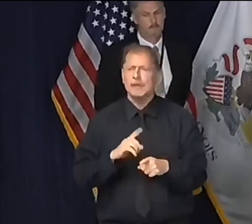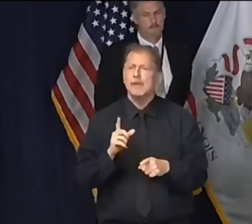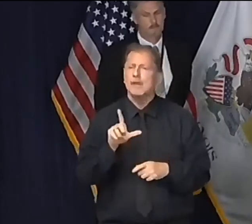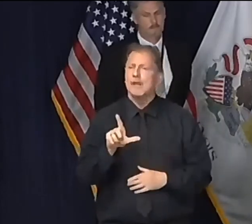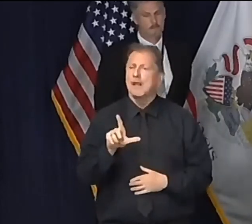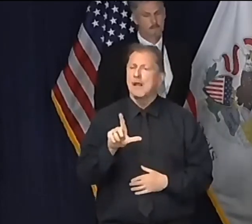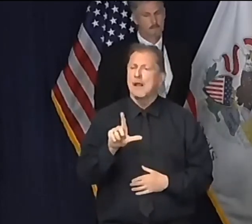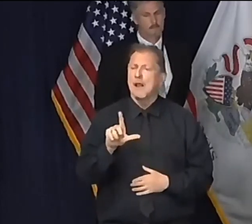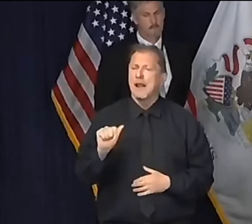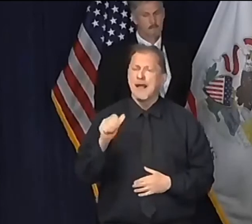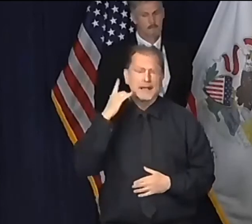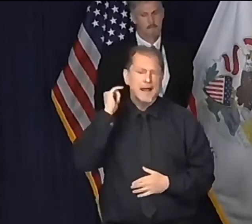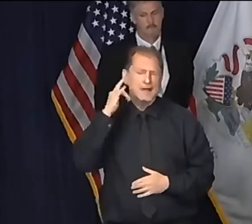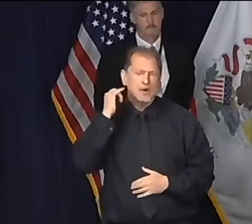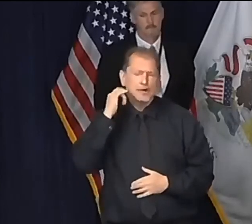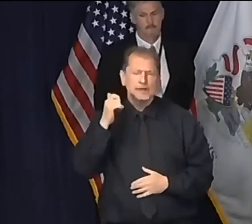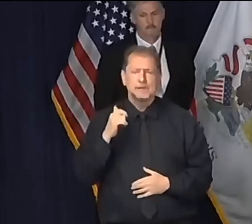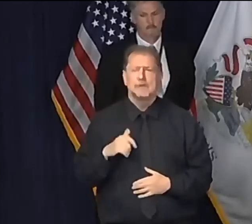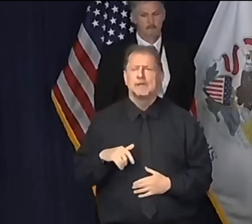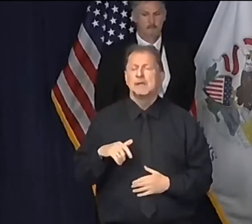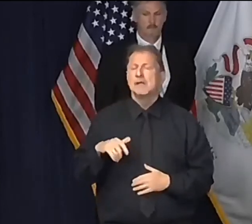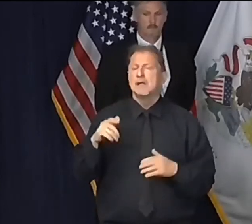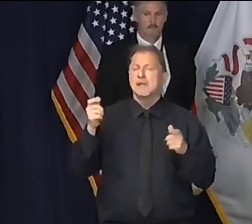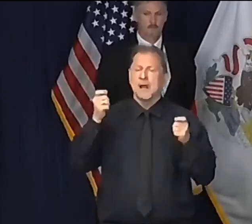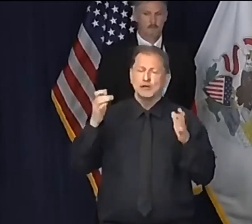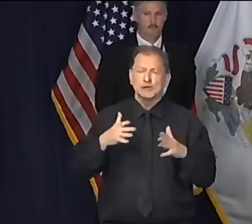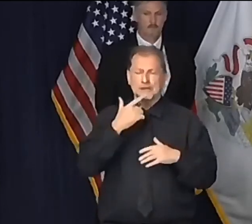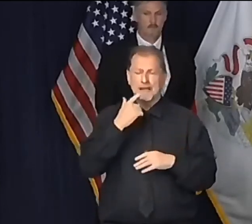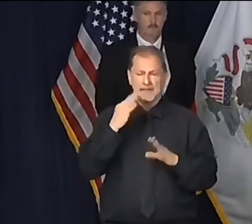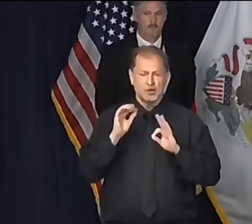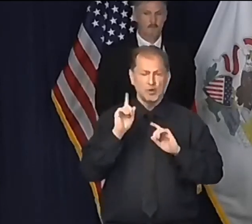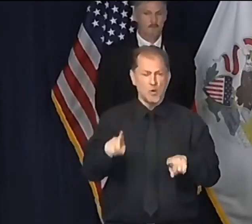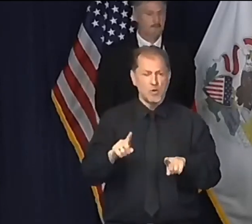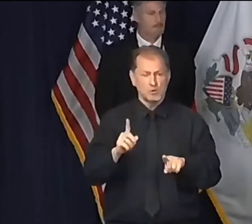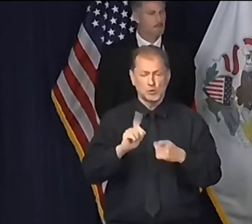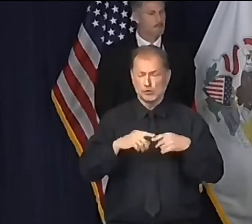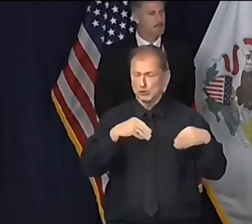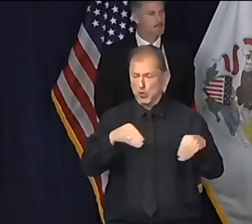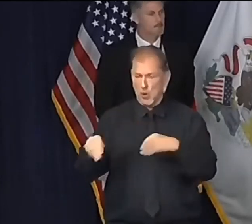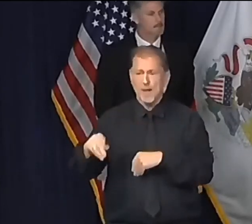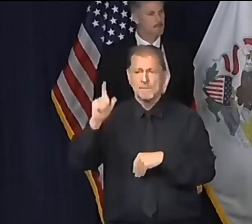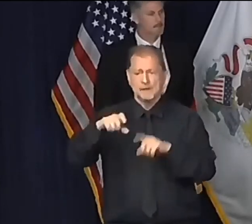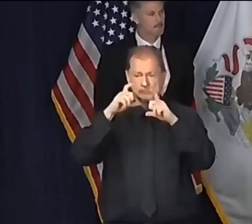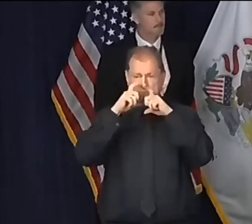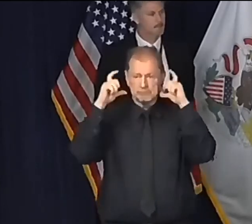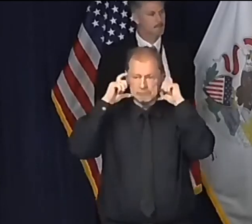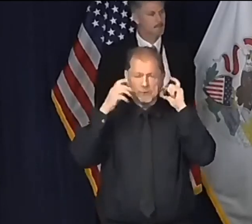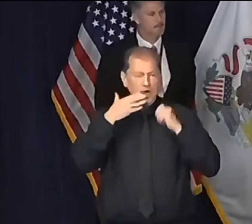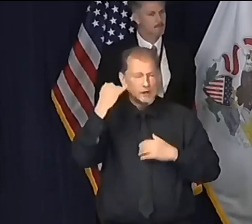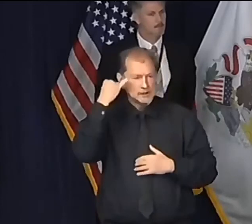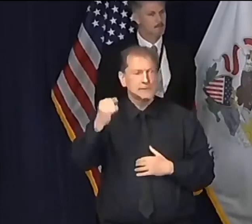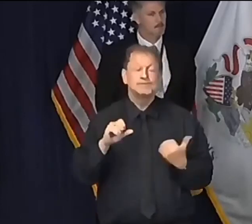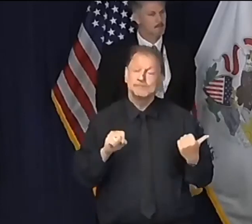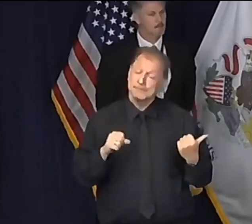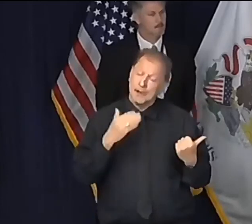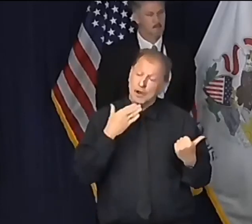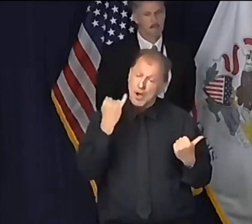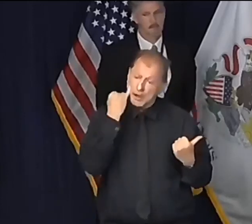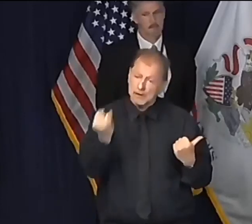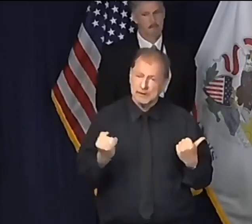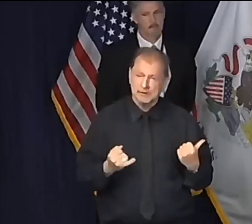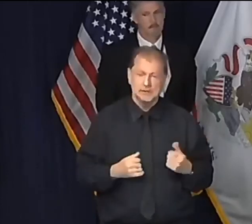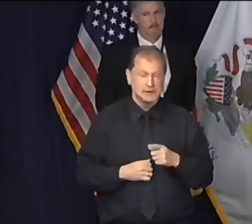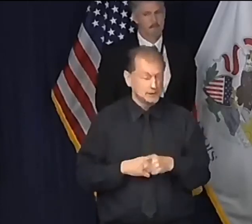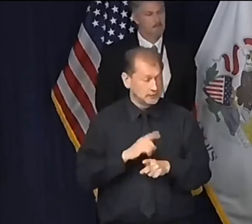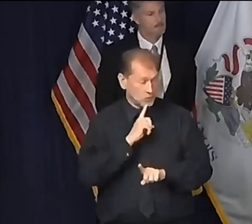has ordered, if you are at a retail store, wear a mask. Is that a good idea? It is a good idea. It is a good idea. When you go